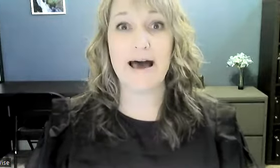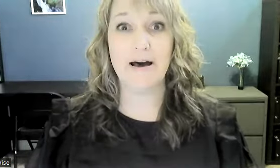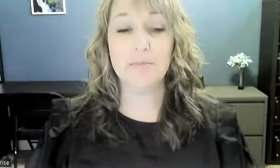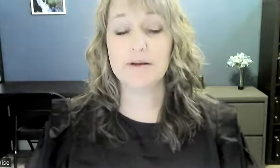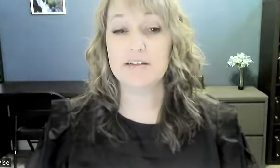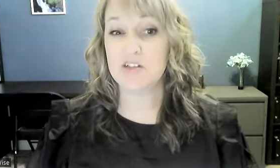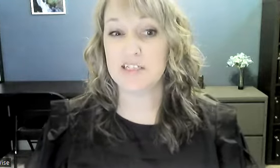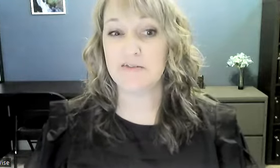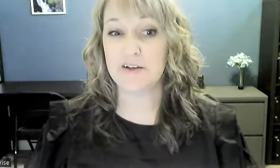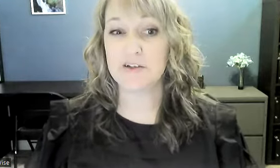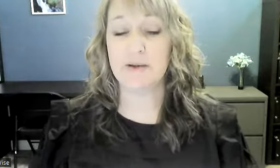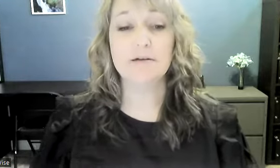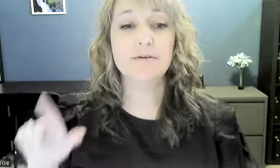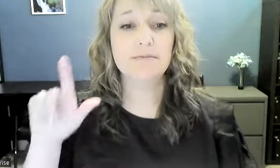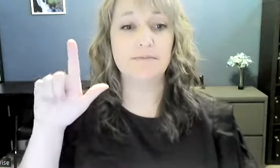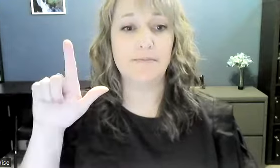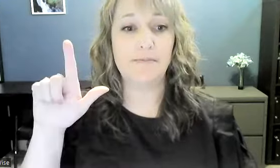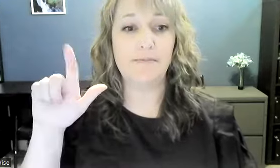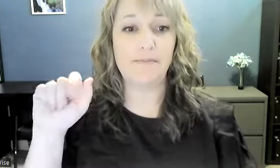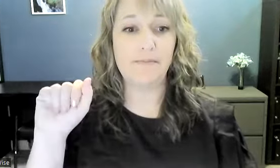Lab is just finger spelled.